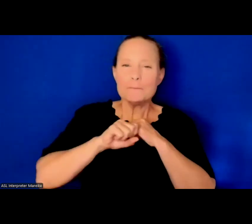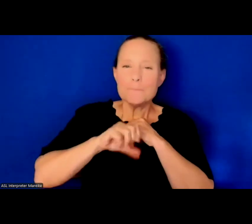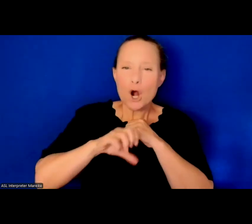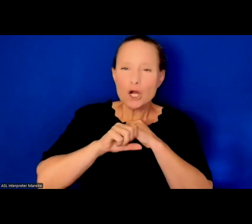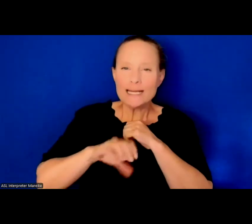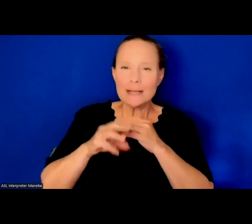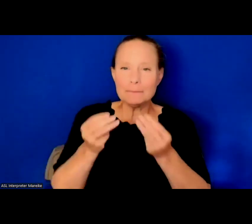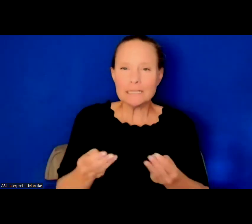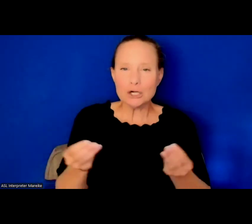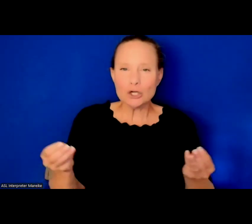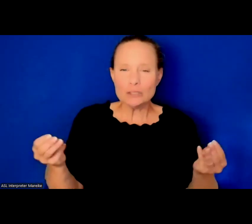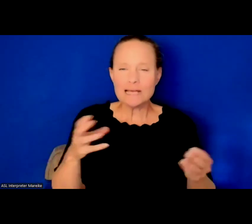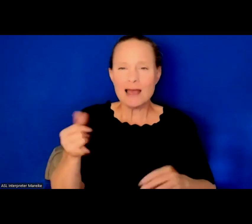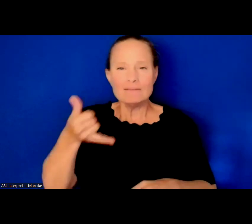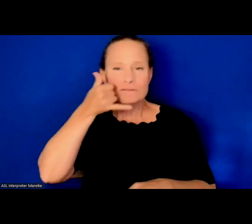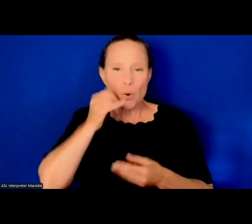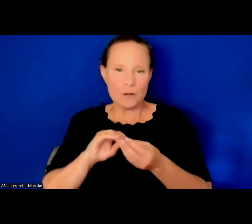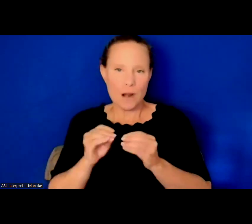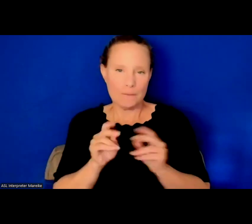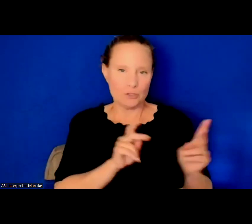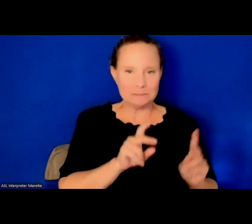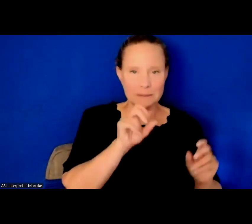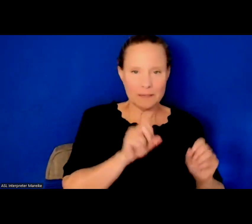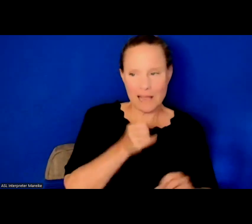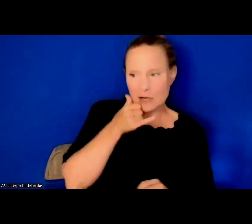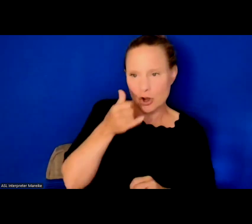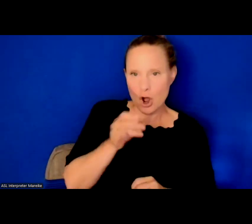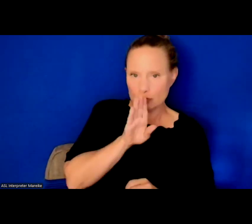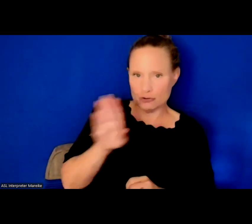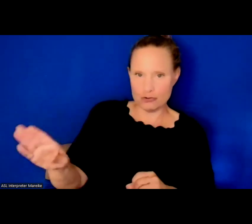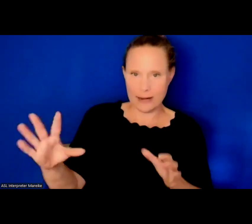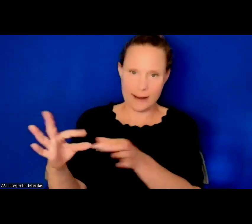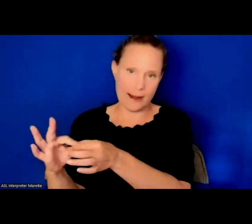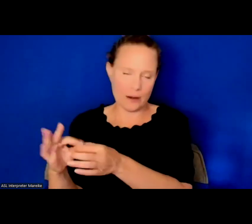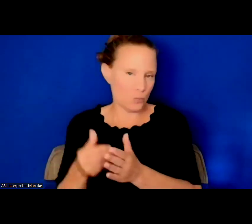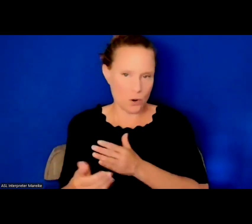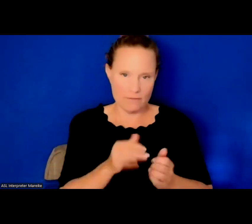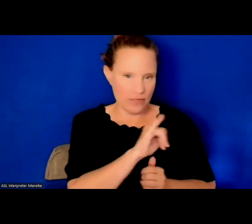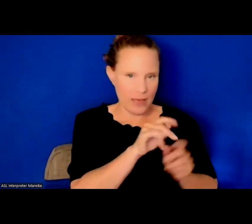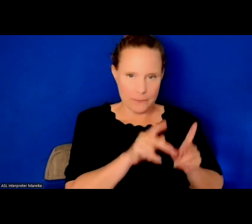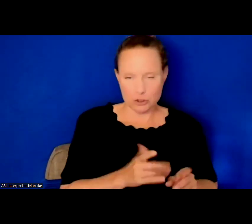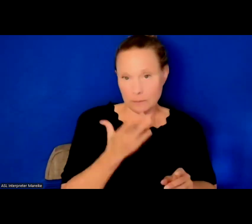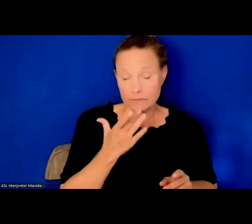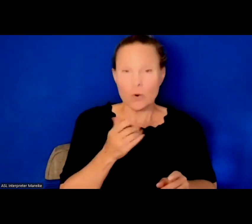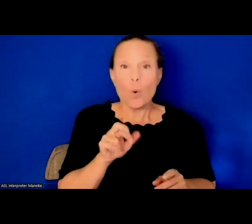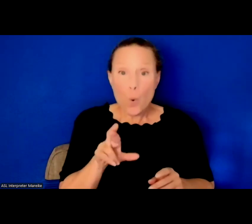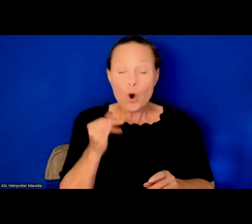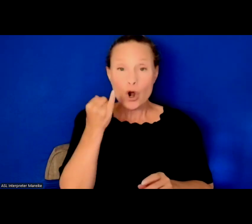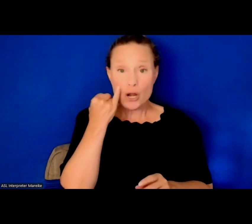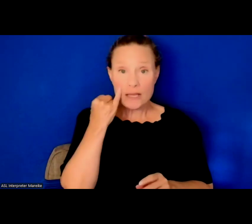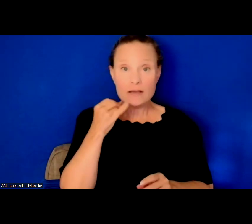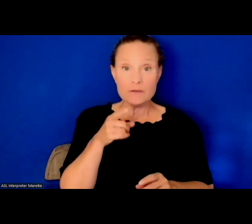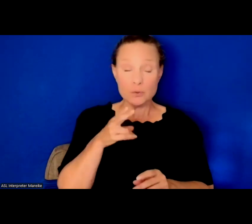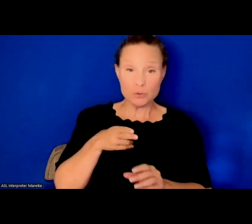and they have phone numbers that they can call. So whichever their preference is. Or if you join a network, you can